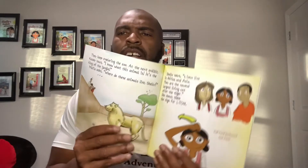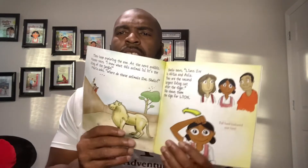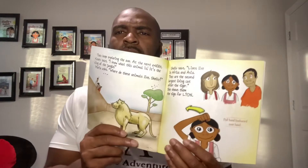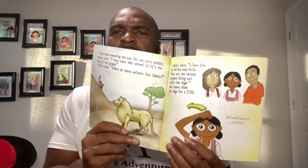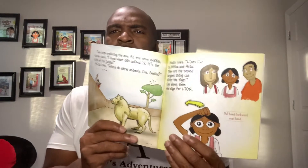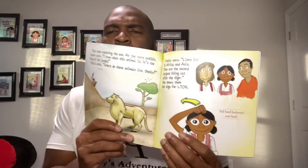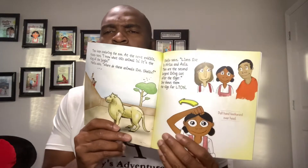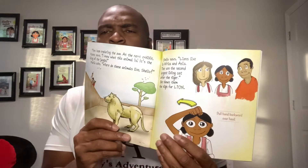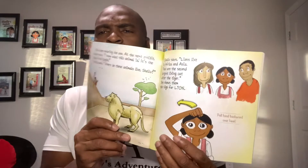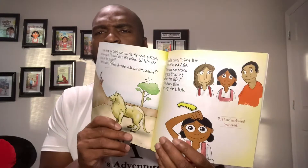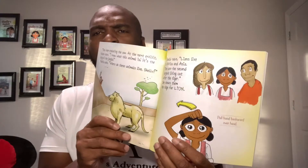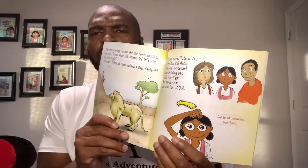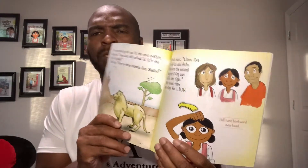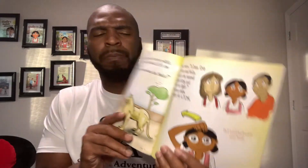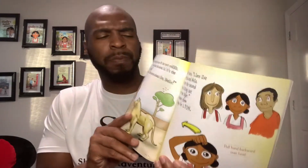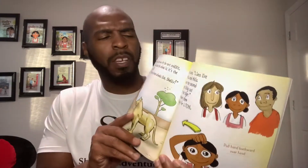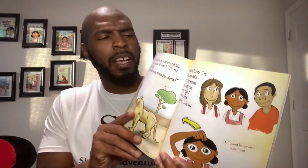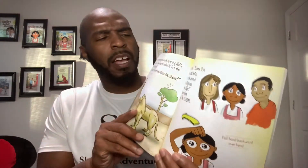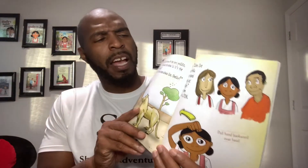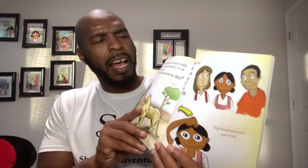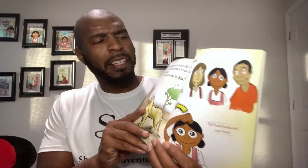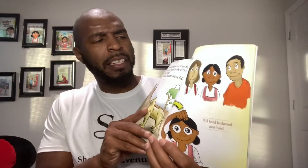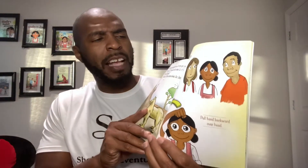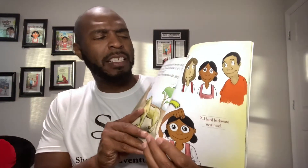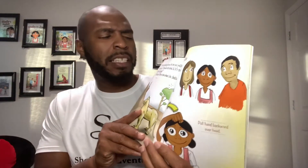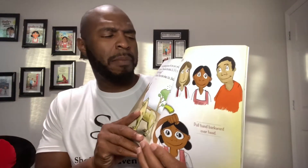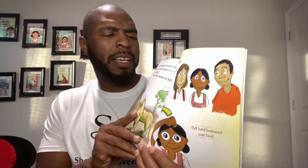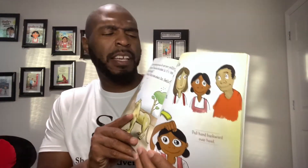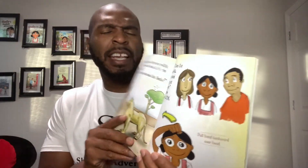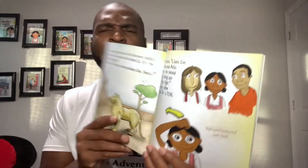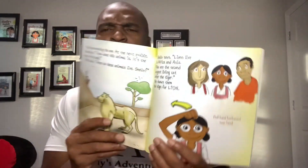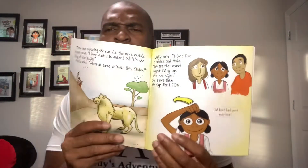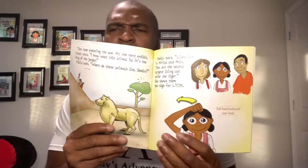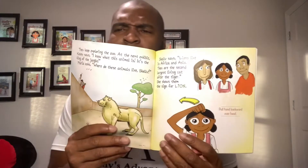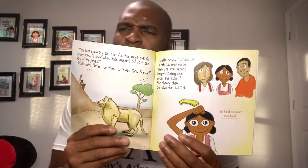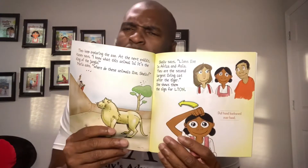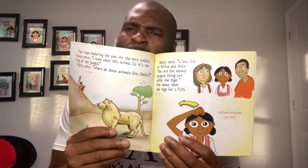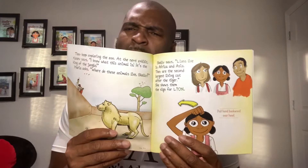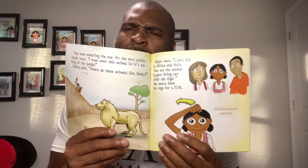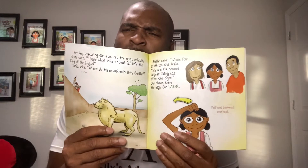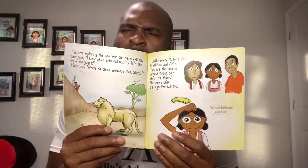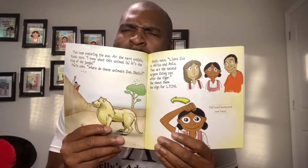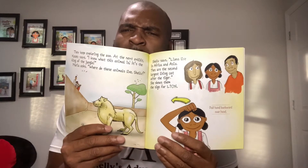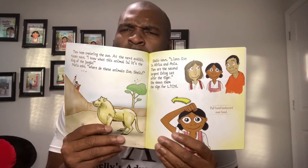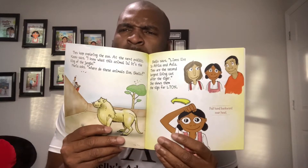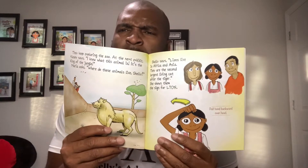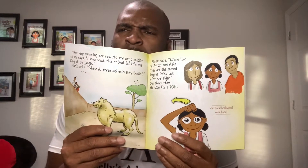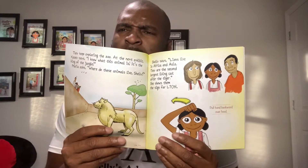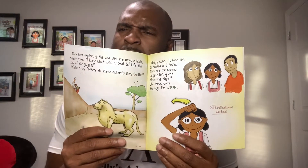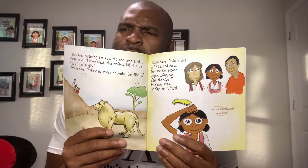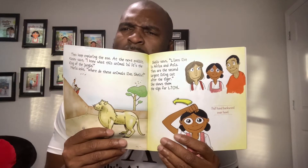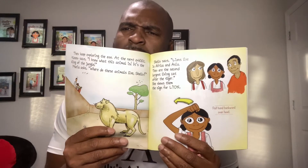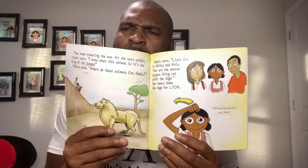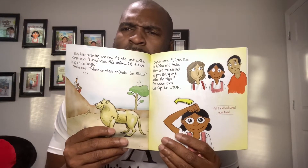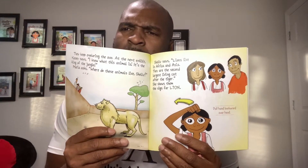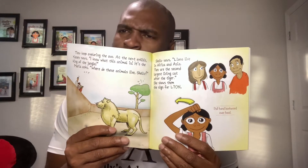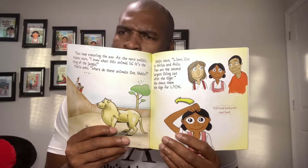They keep exploring the zoo. At the next exhibit, Casey says, I know what this animal is. It's the king of the